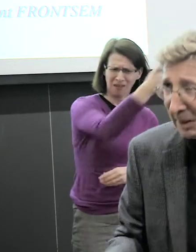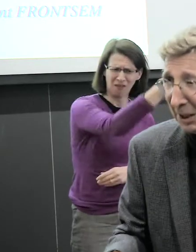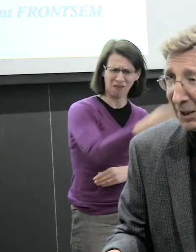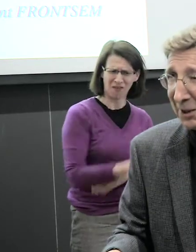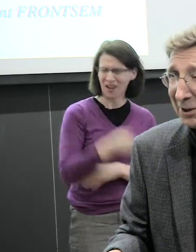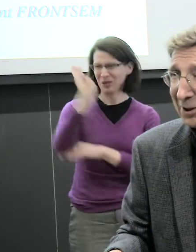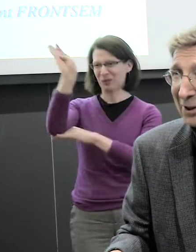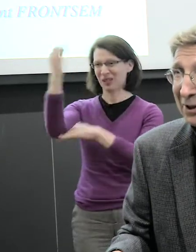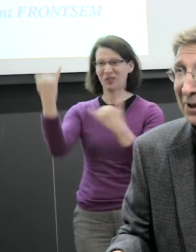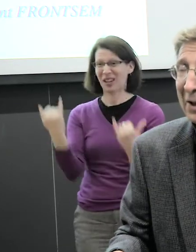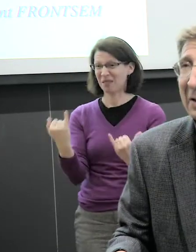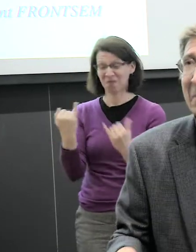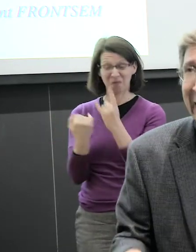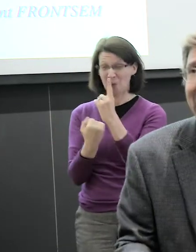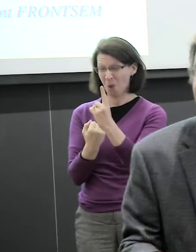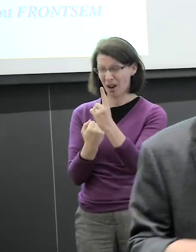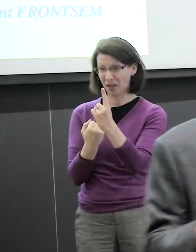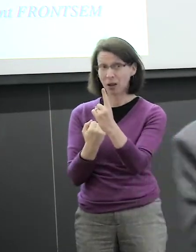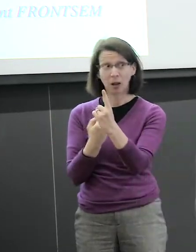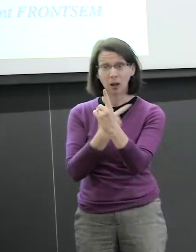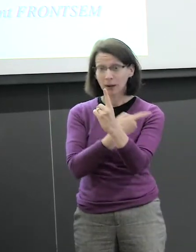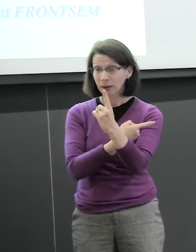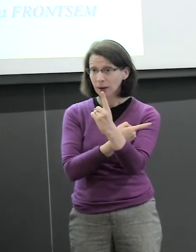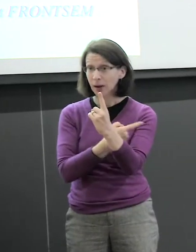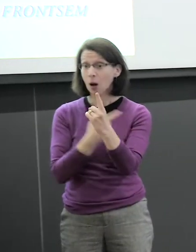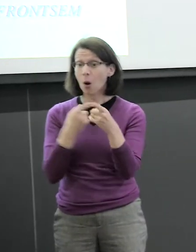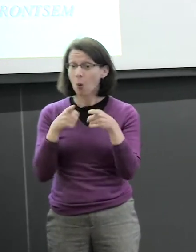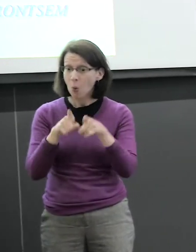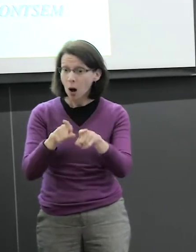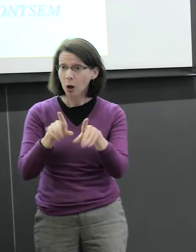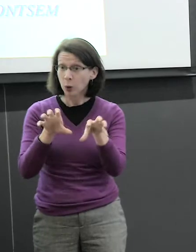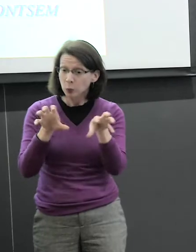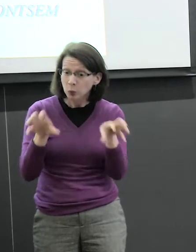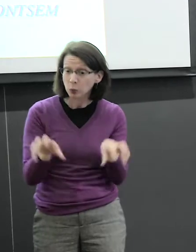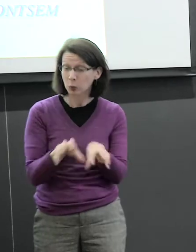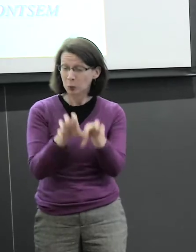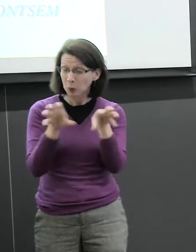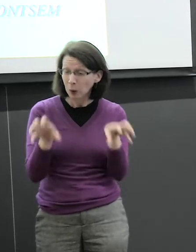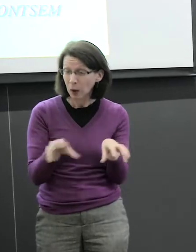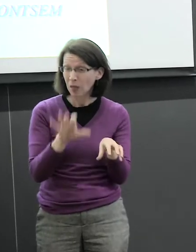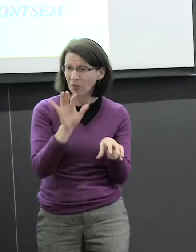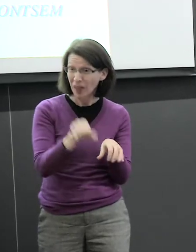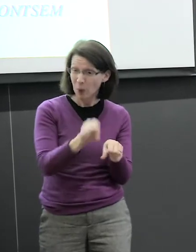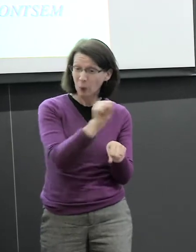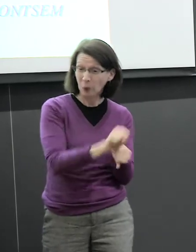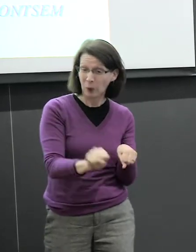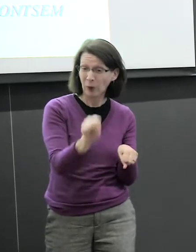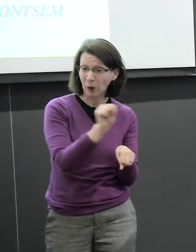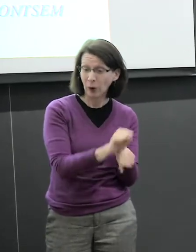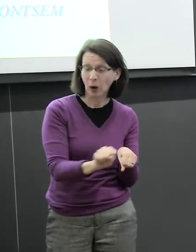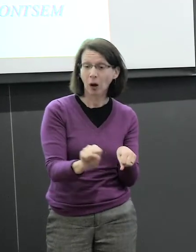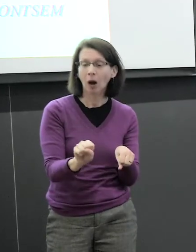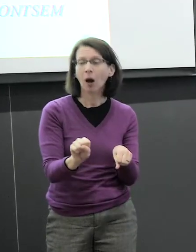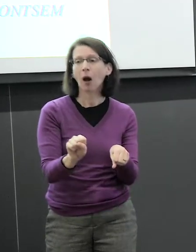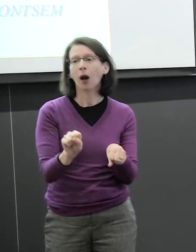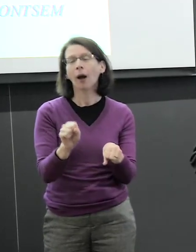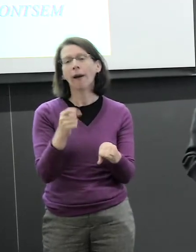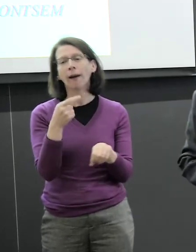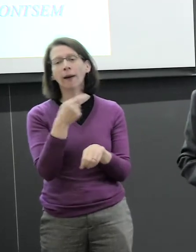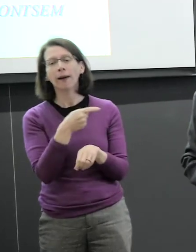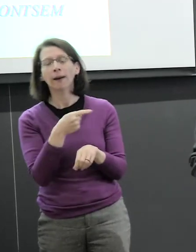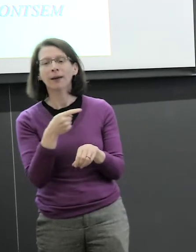to speak. But while he was doing all of this, he sort of